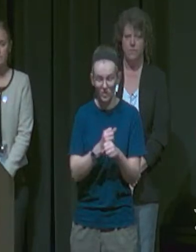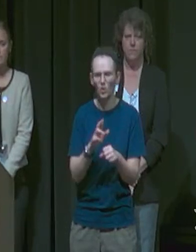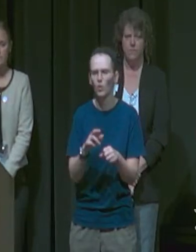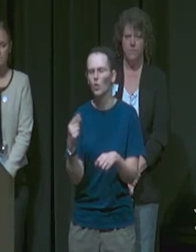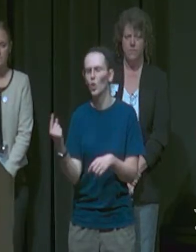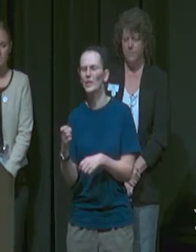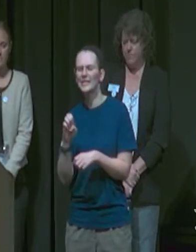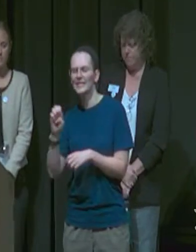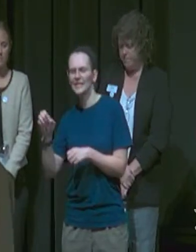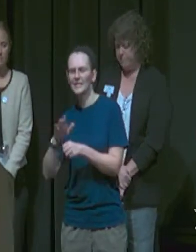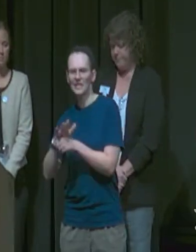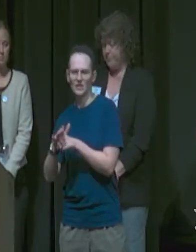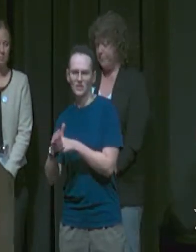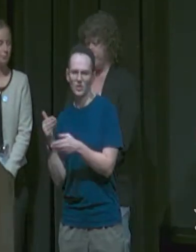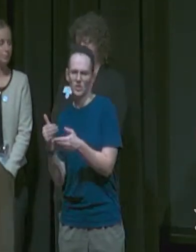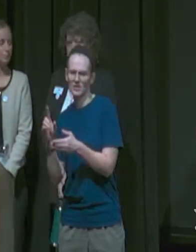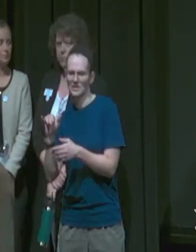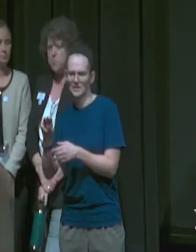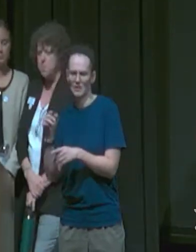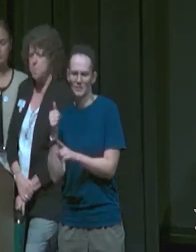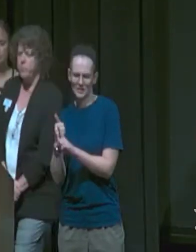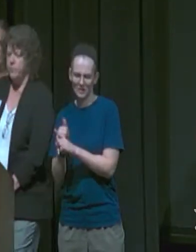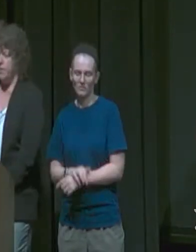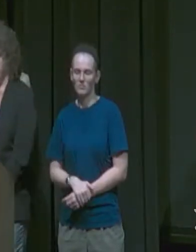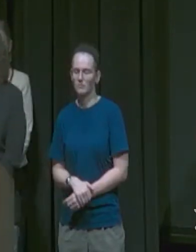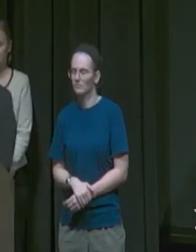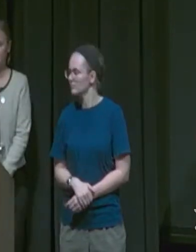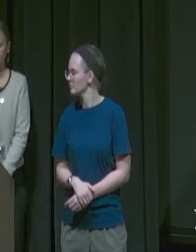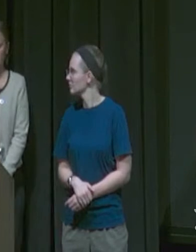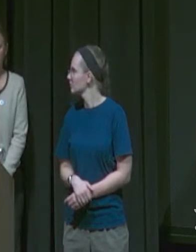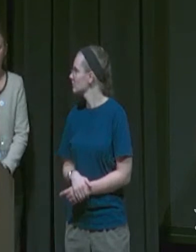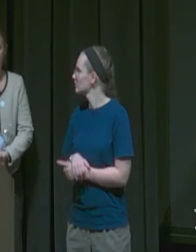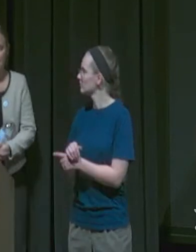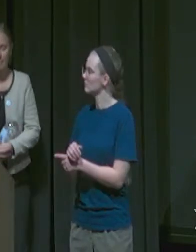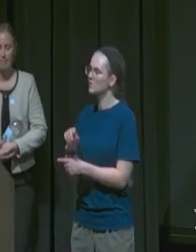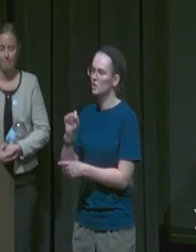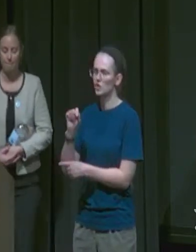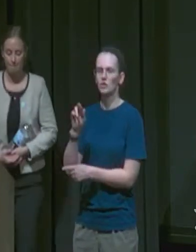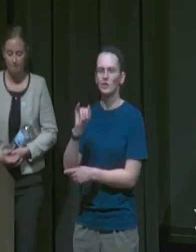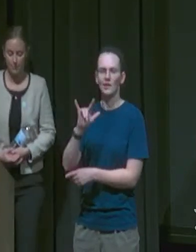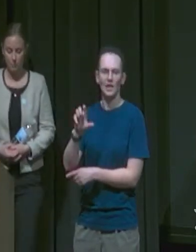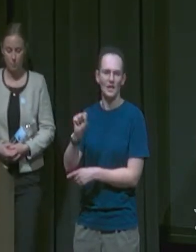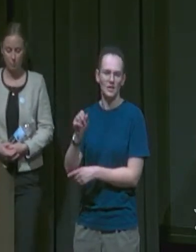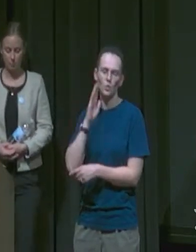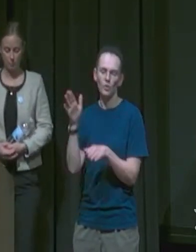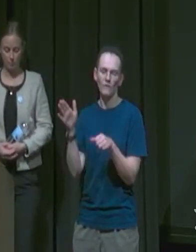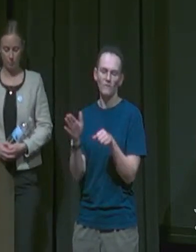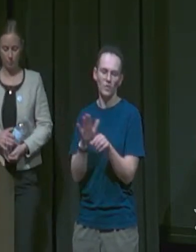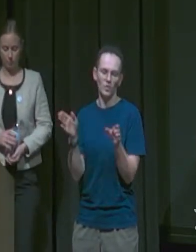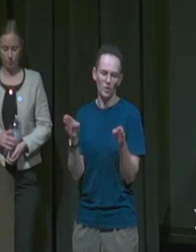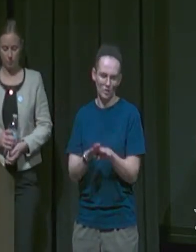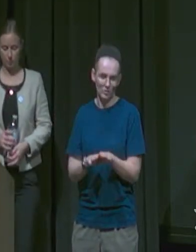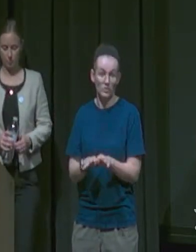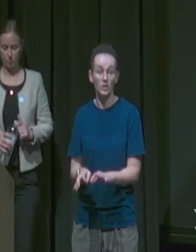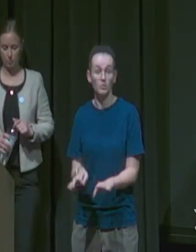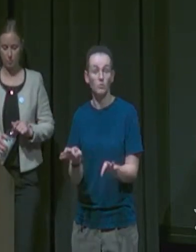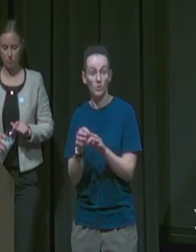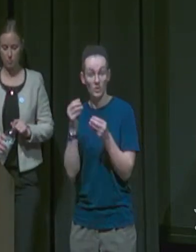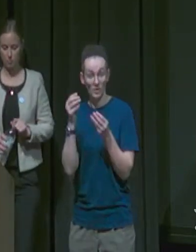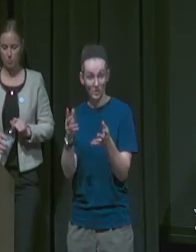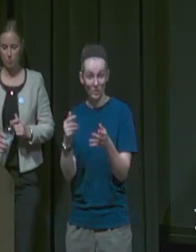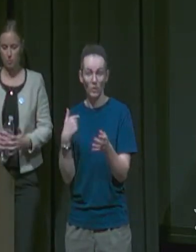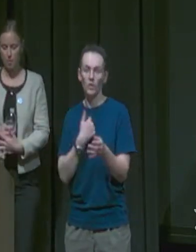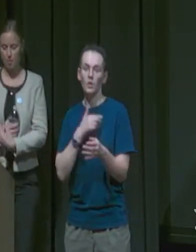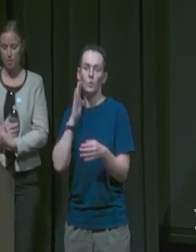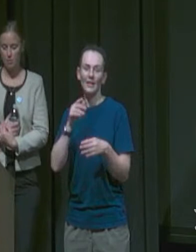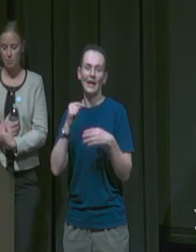the east end by the dam itself? The trails will be closed, and the important thing here is we will have